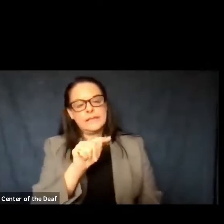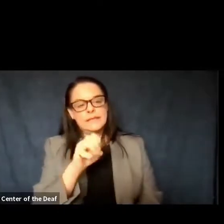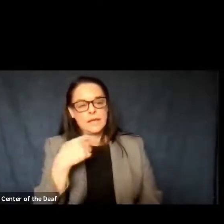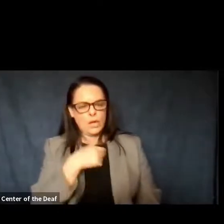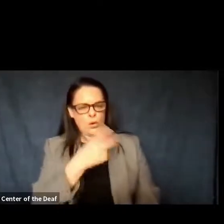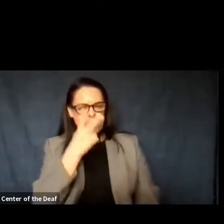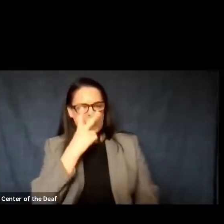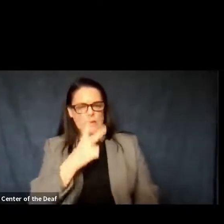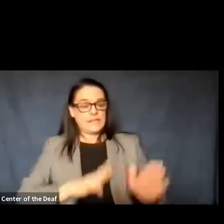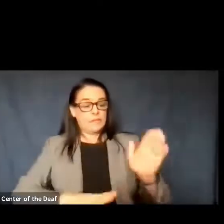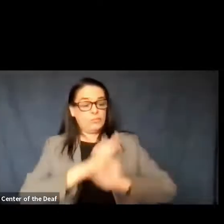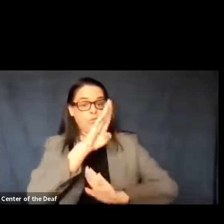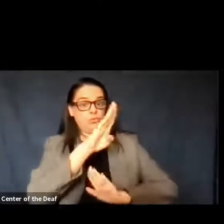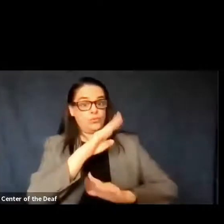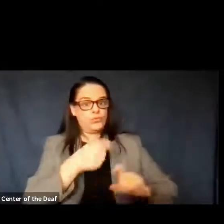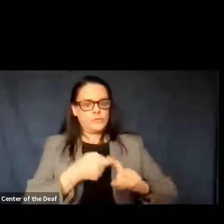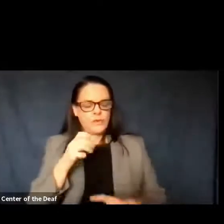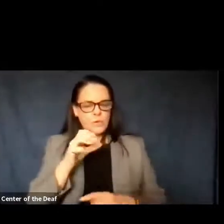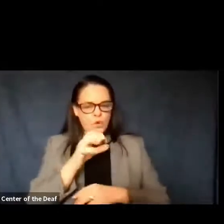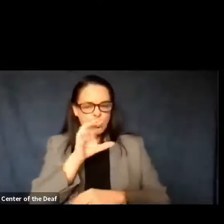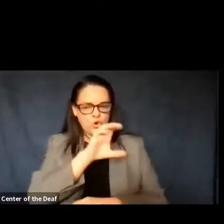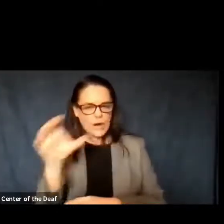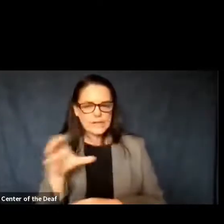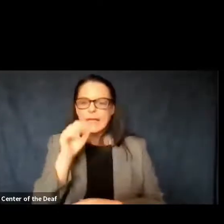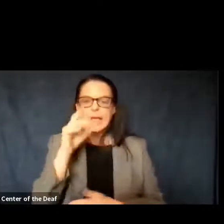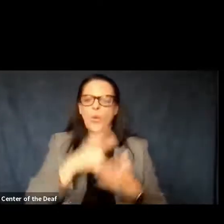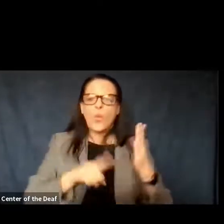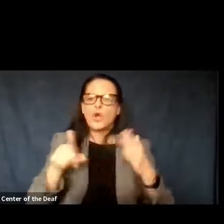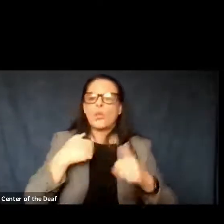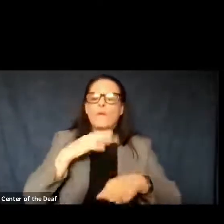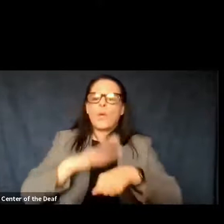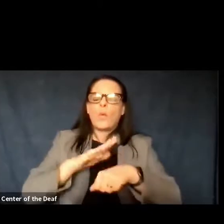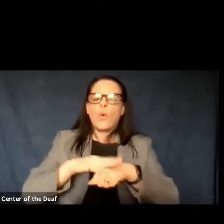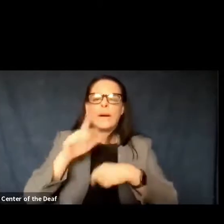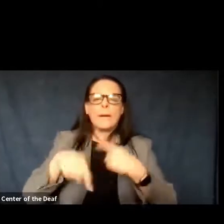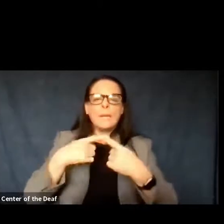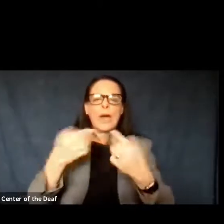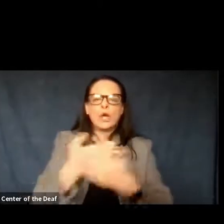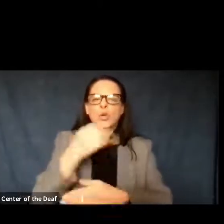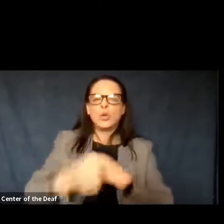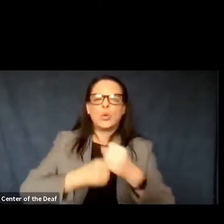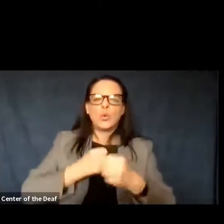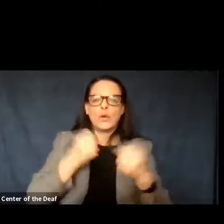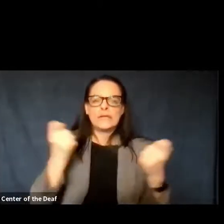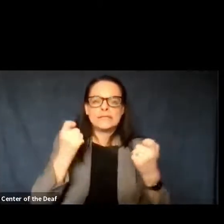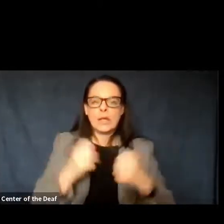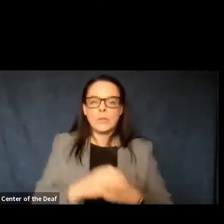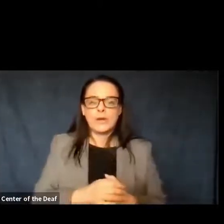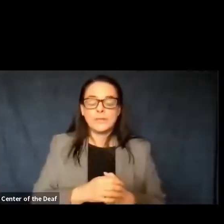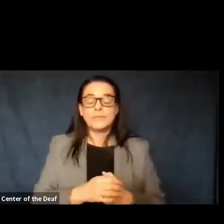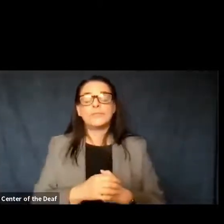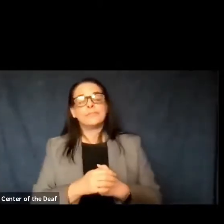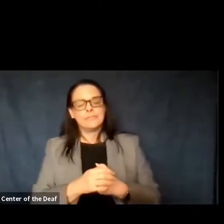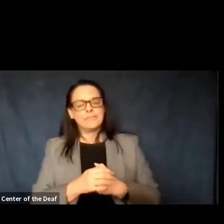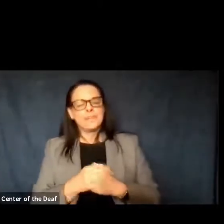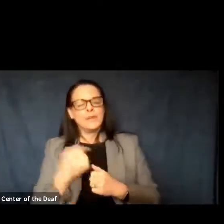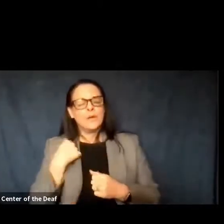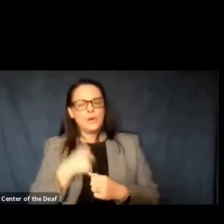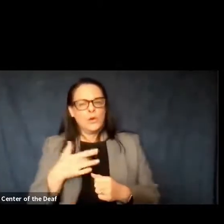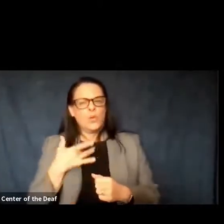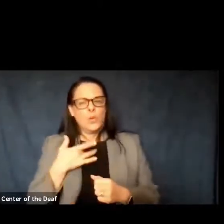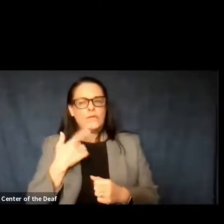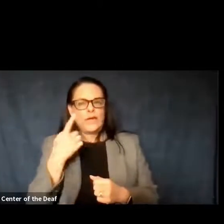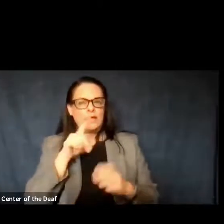from Christmas, and what is your warning about New Year's celebrations? We do think that perhaps we're starting to see illness